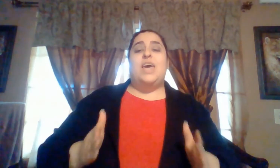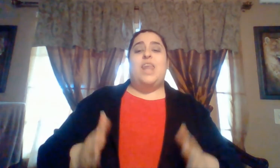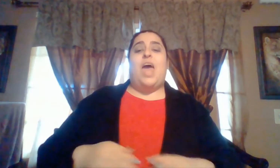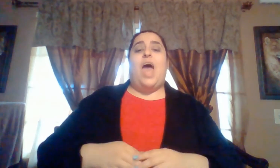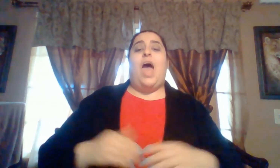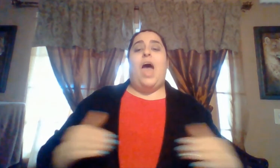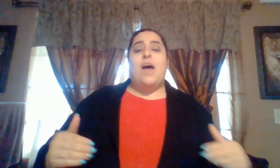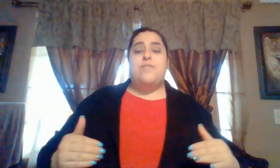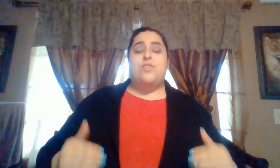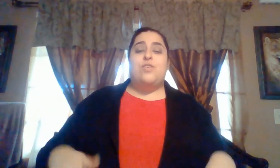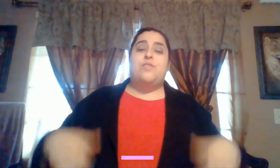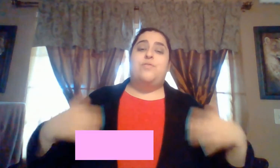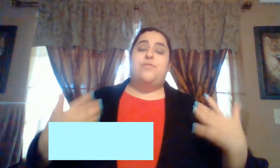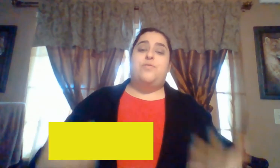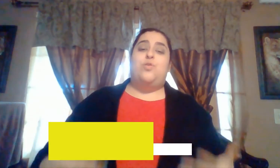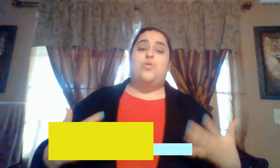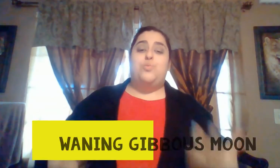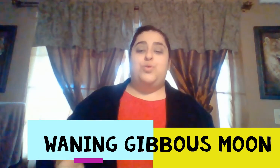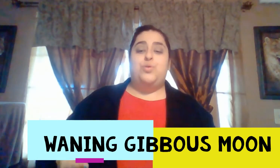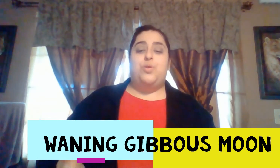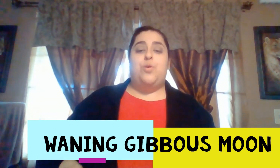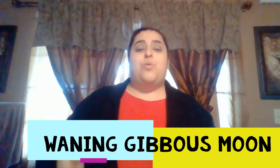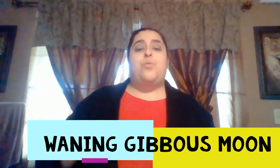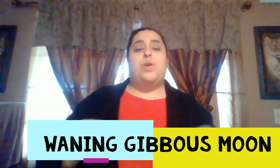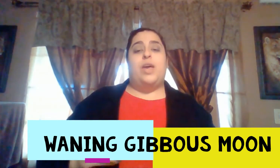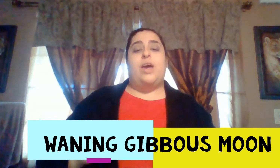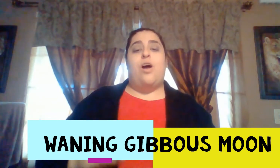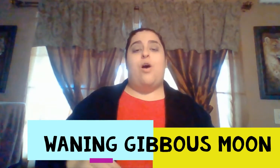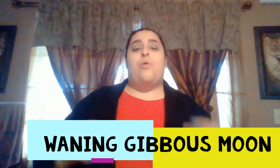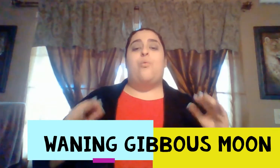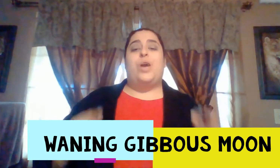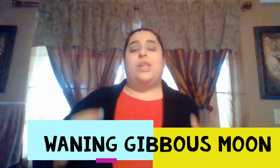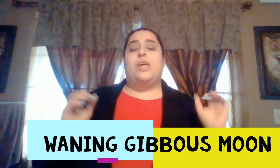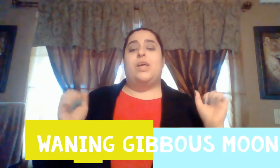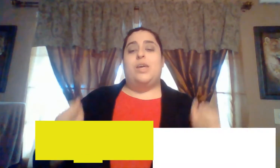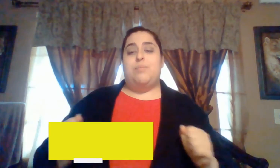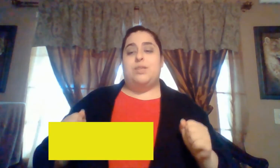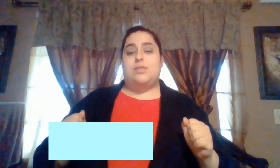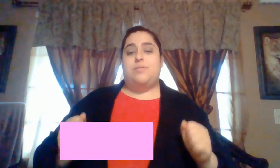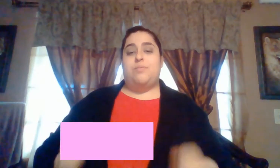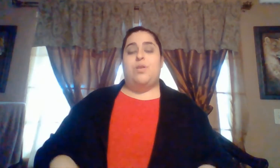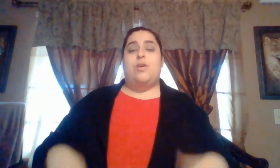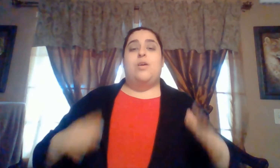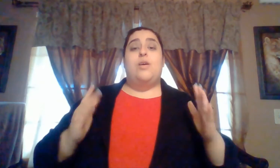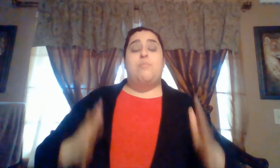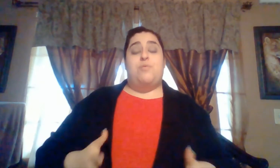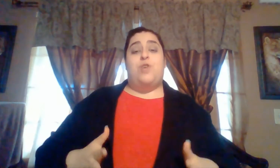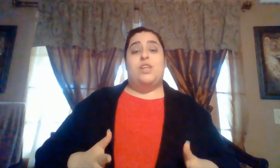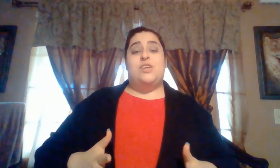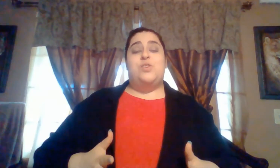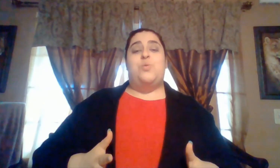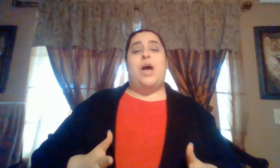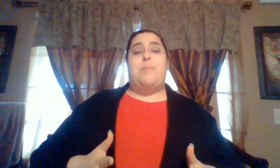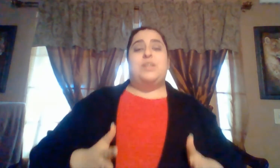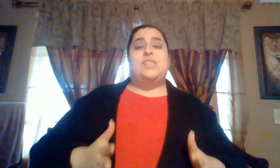Then, after the full moon, we get our wane gibbous. Before I tell you what happens